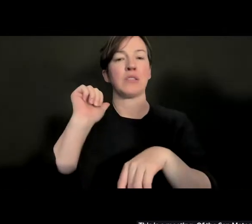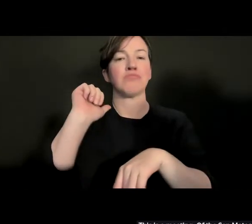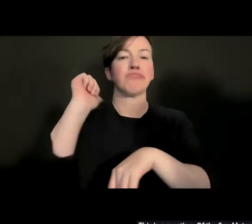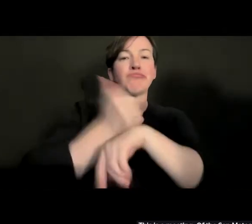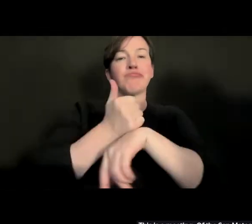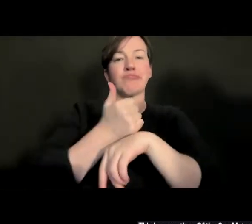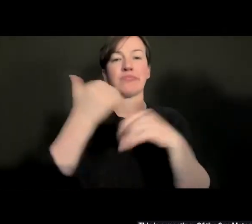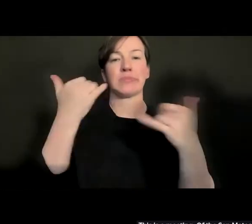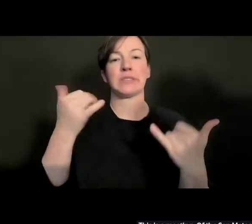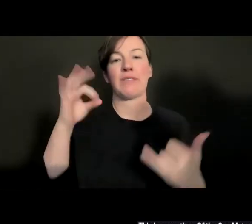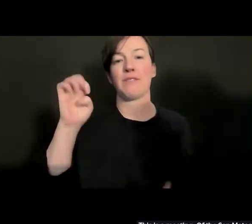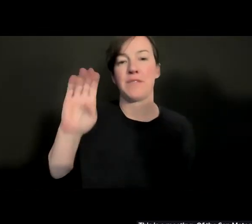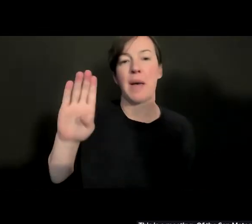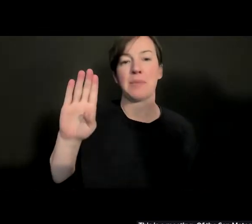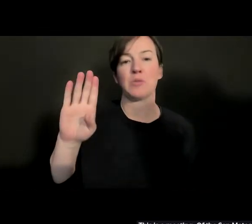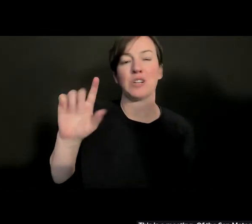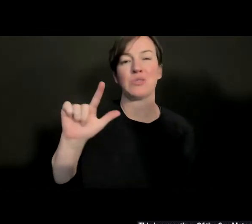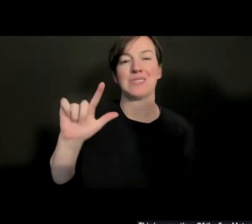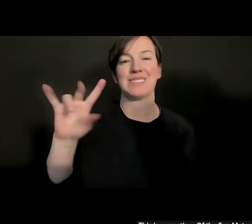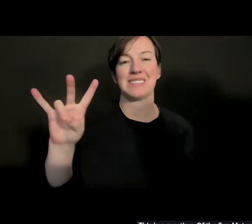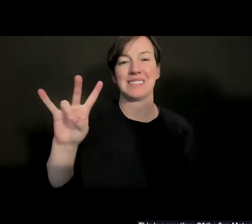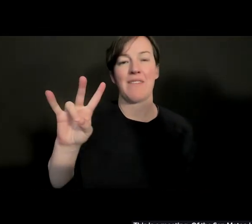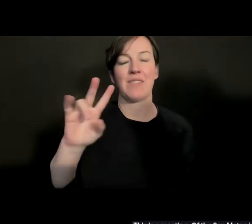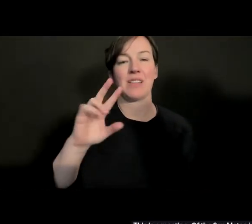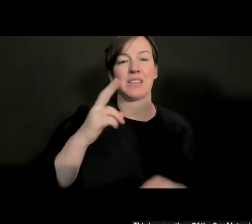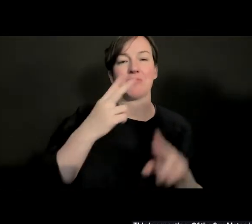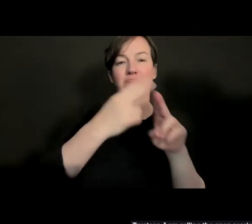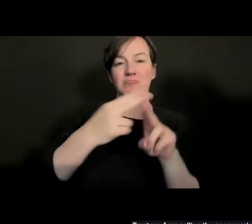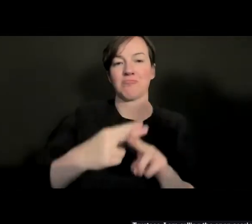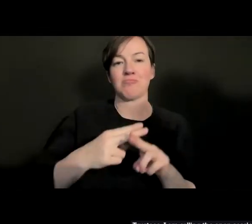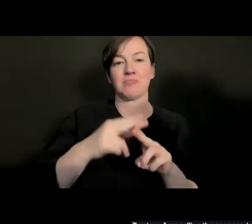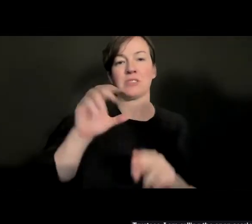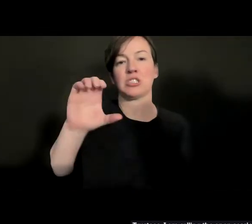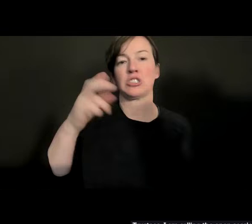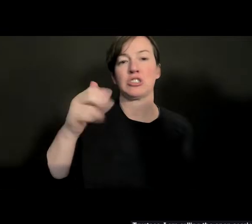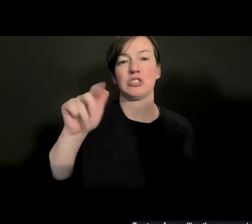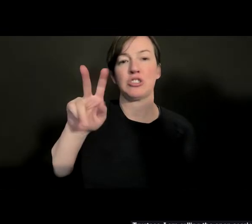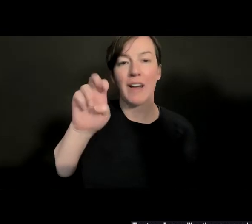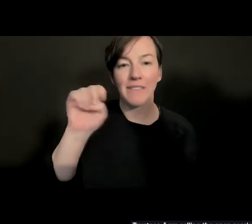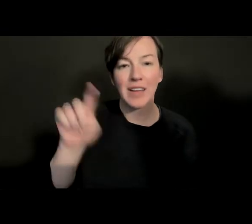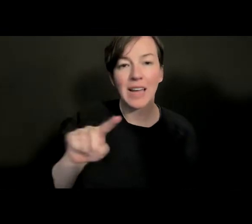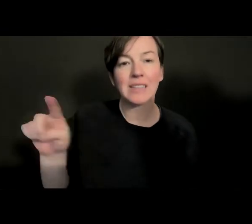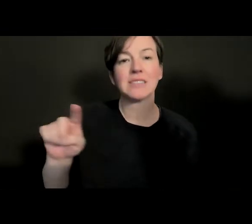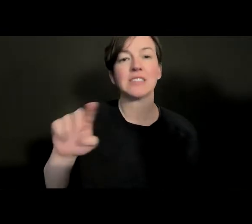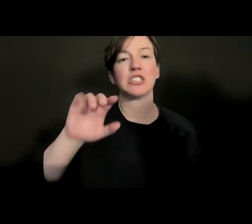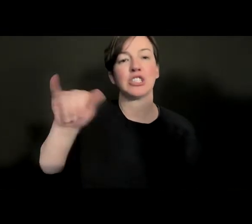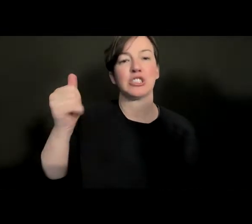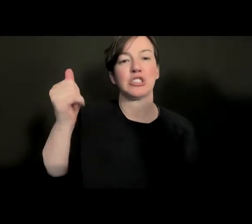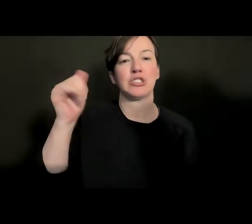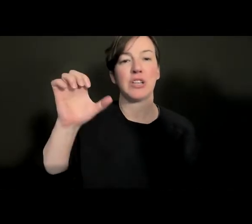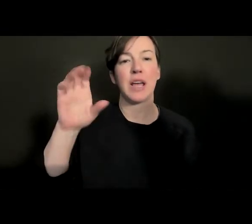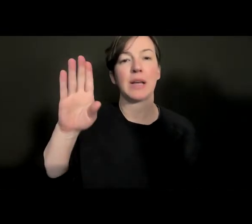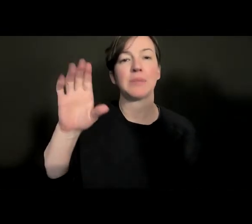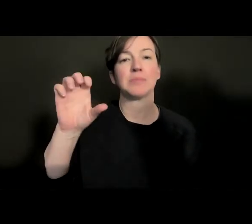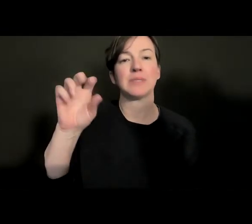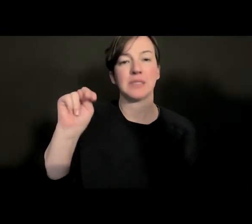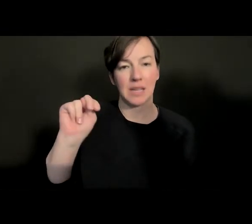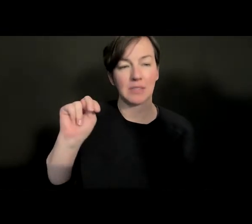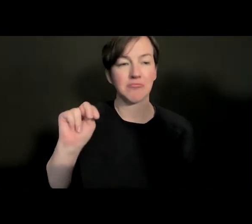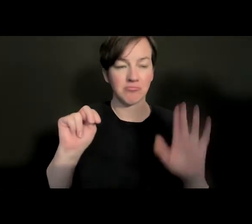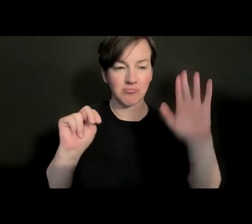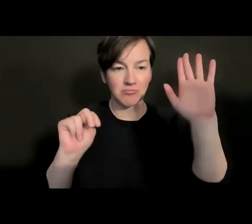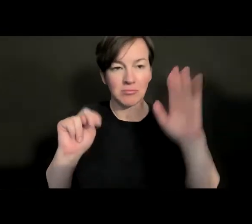Today is February 27th. Roll call, Trustee Chavez, Present. Trustee Jacobson, Present. Trustee